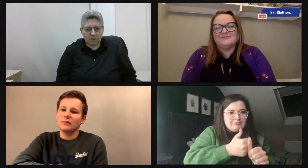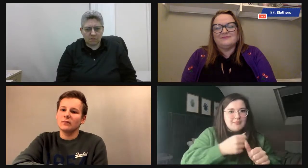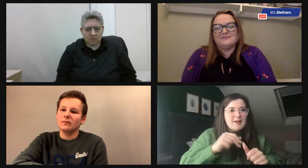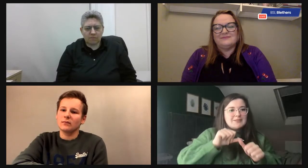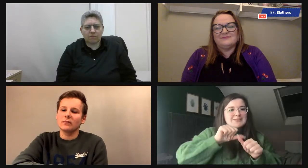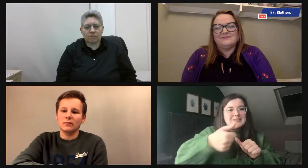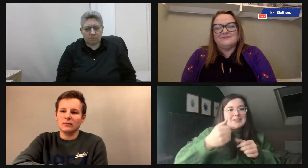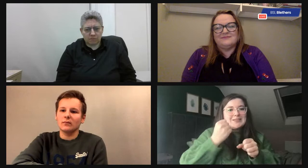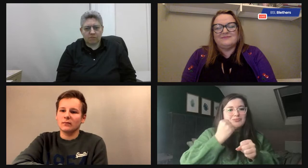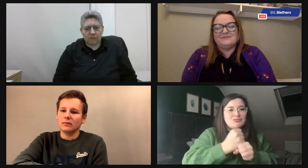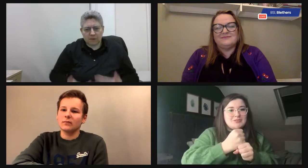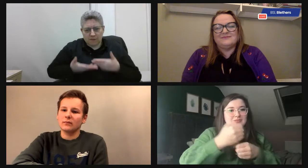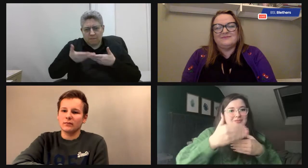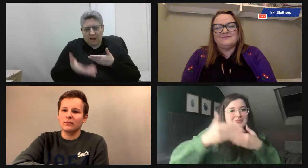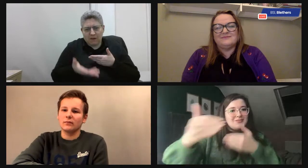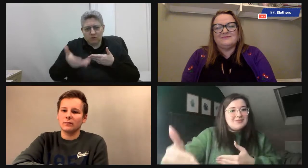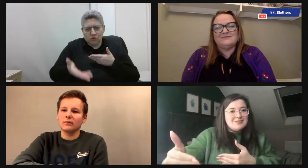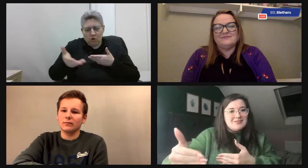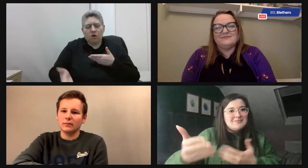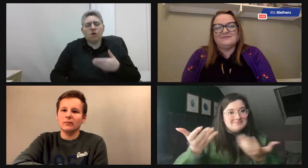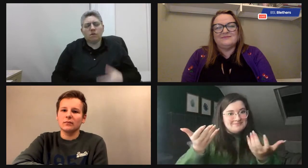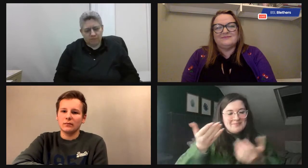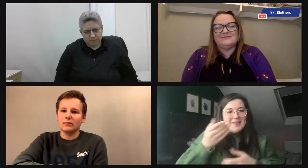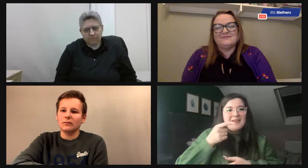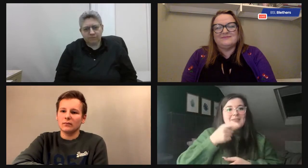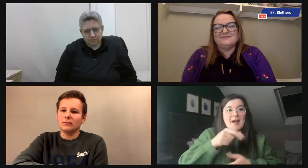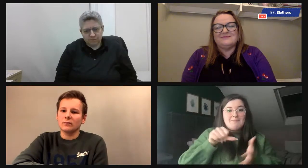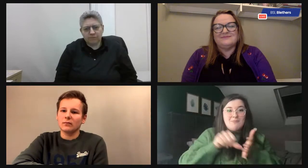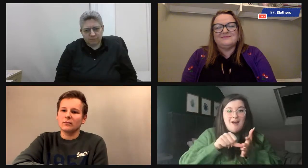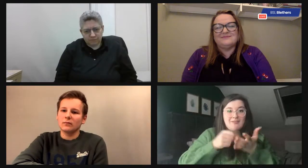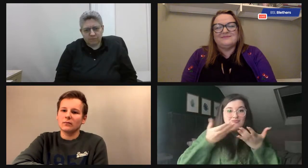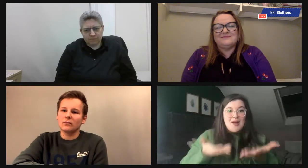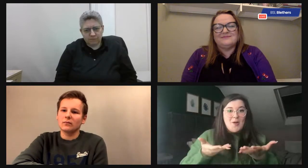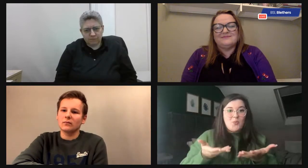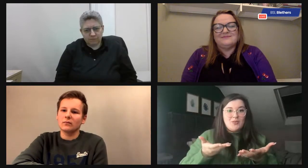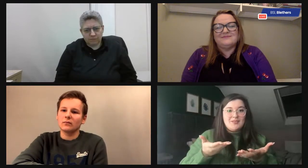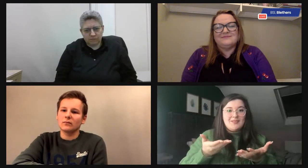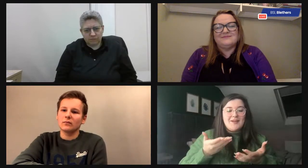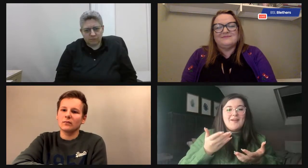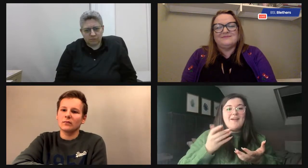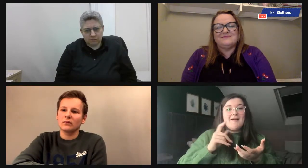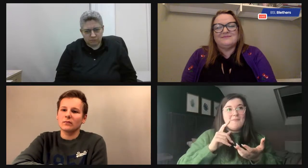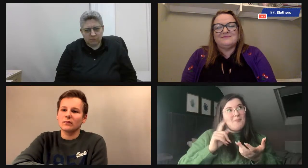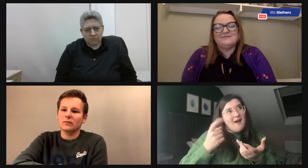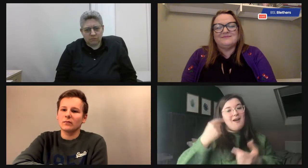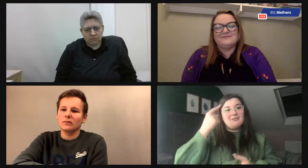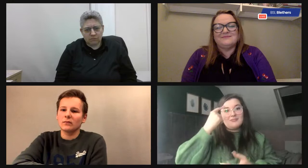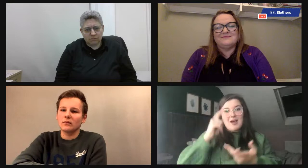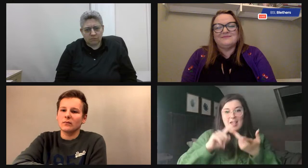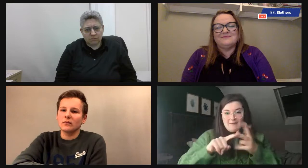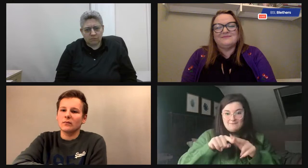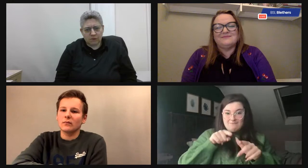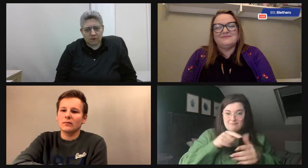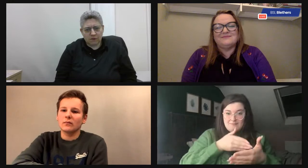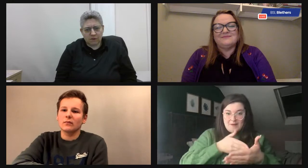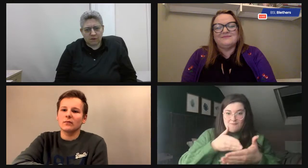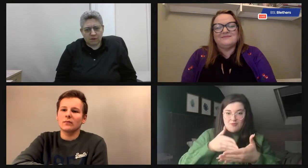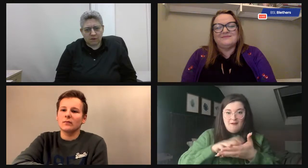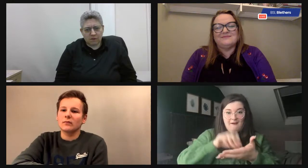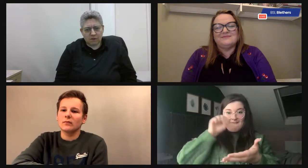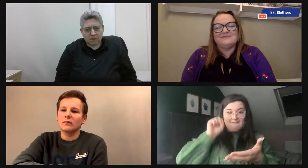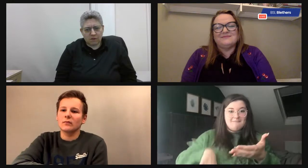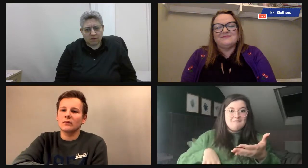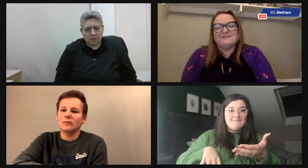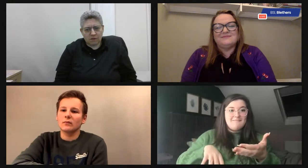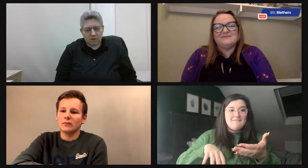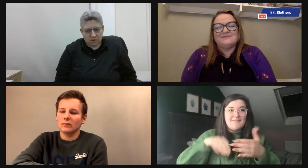now want to expose themselves to all of these different things. And what they don't want is the next generation to have the